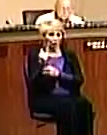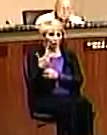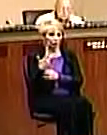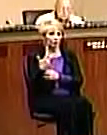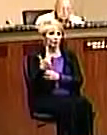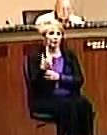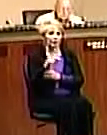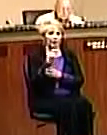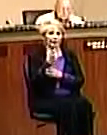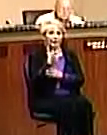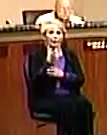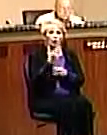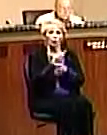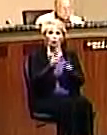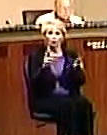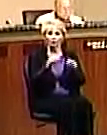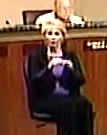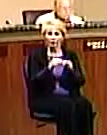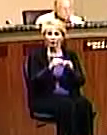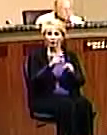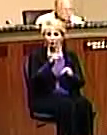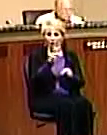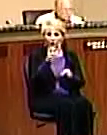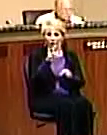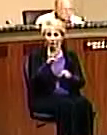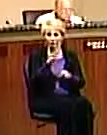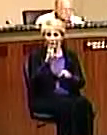2013, tax releases in the amount of